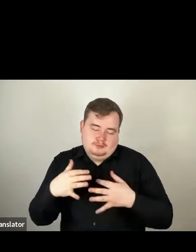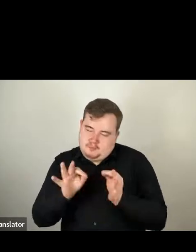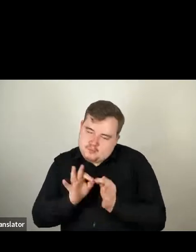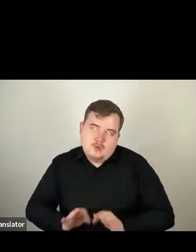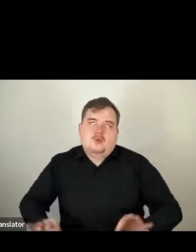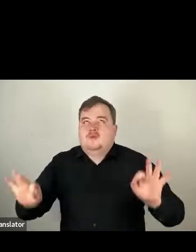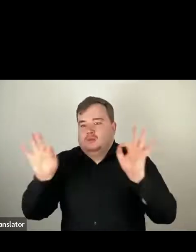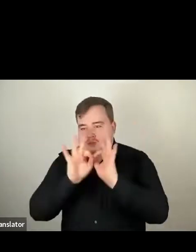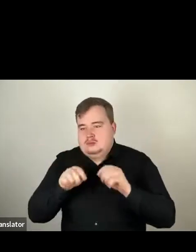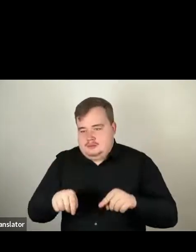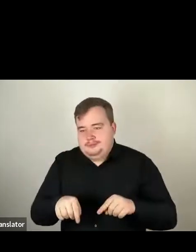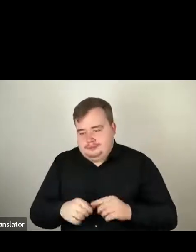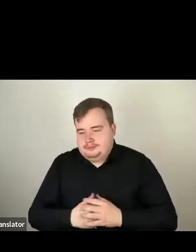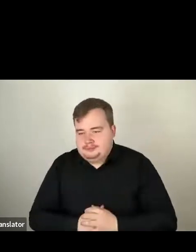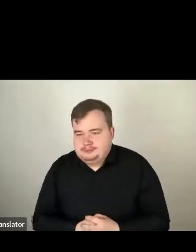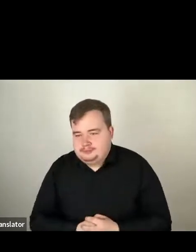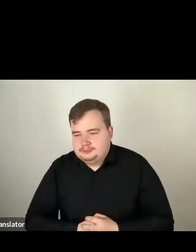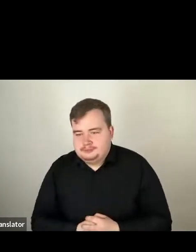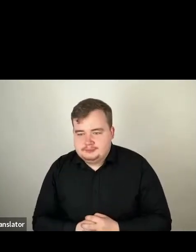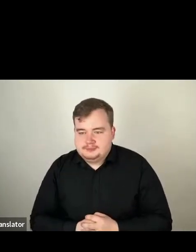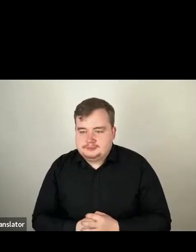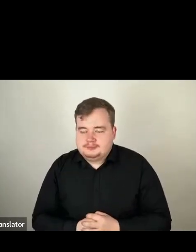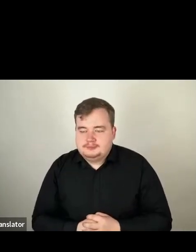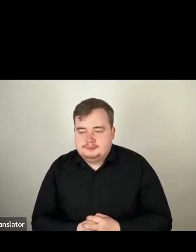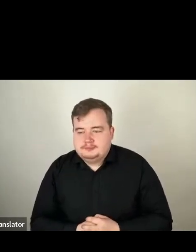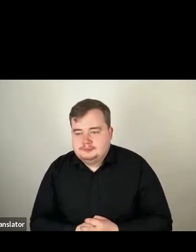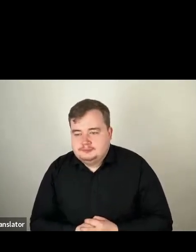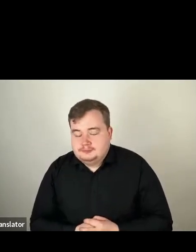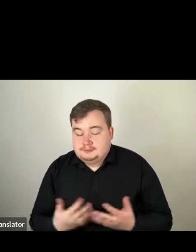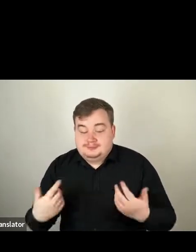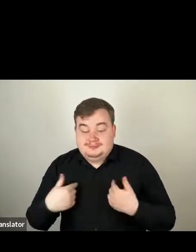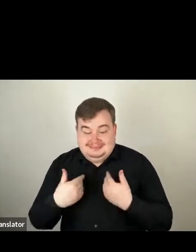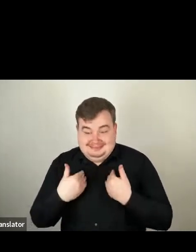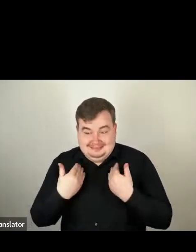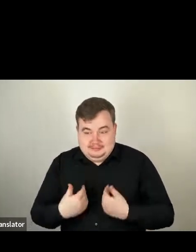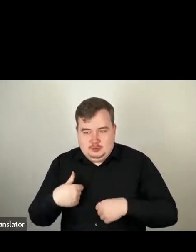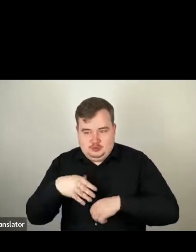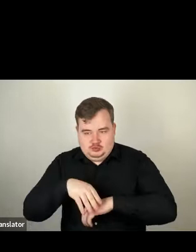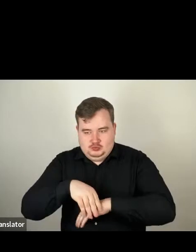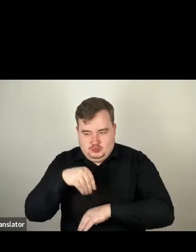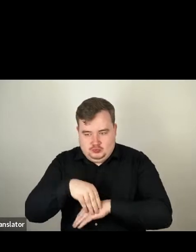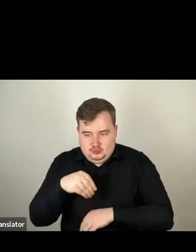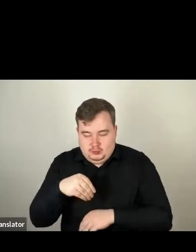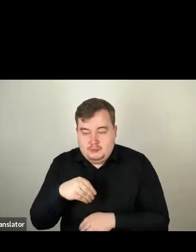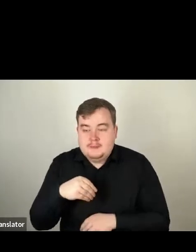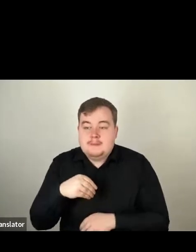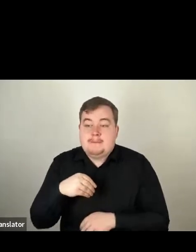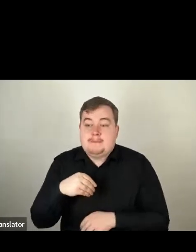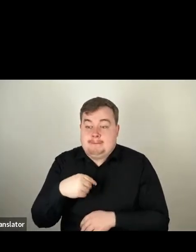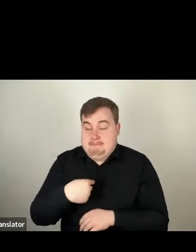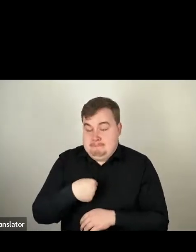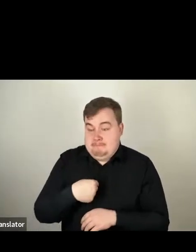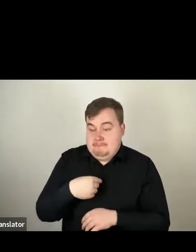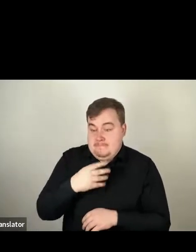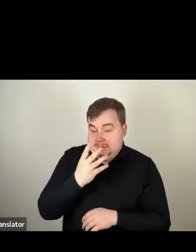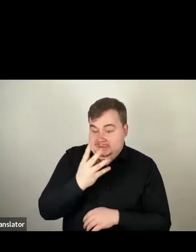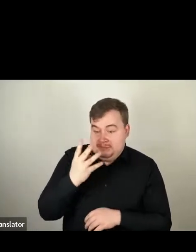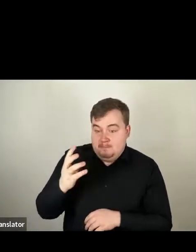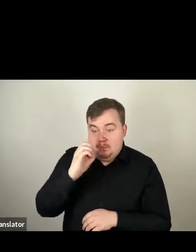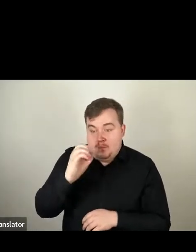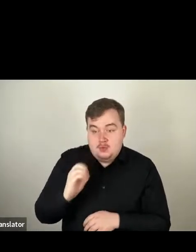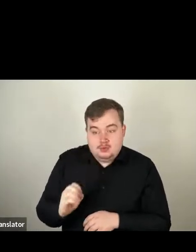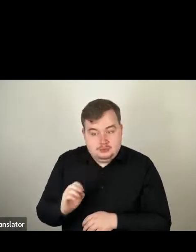In my country, Sweden, women are about 44% of the in the